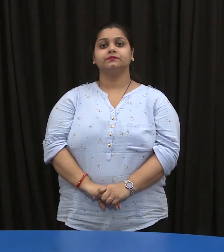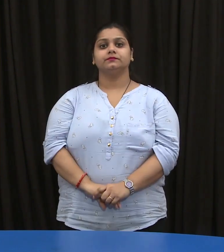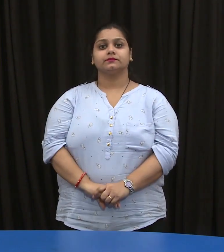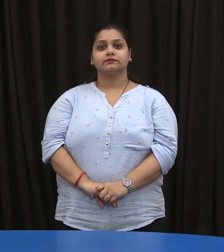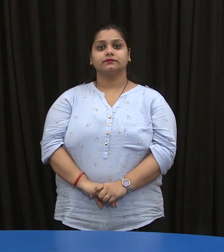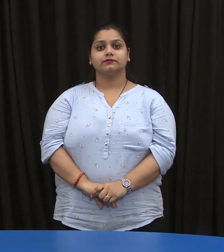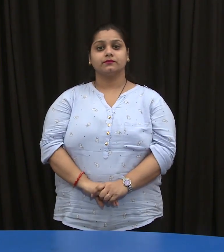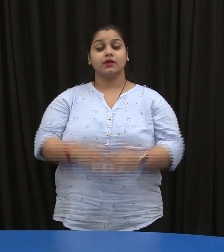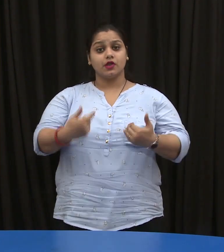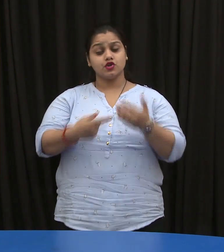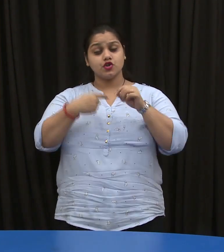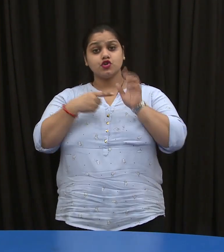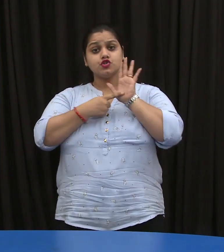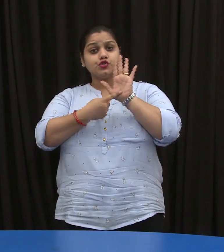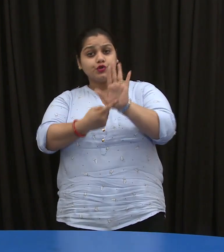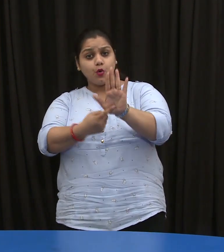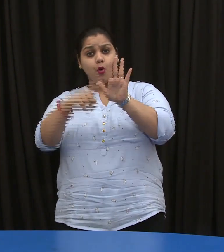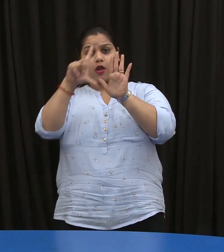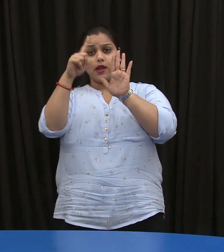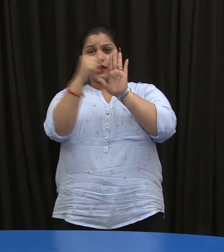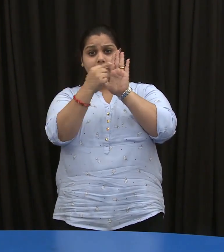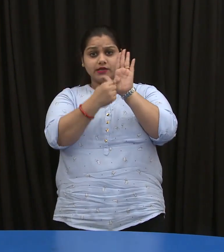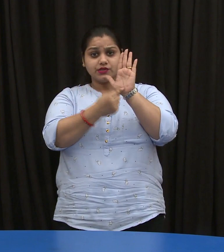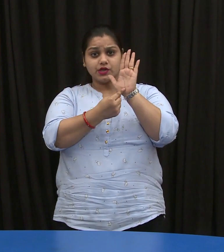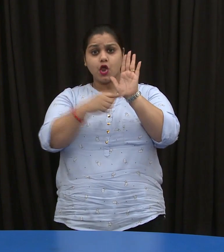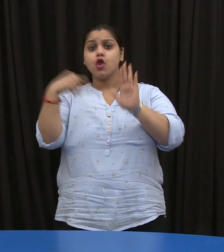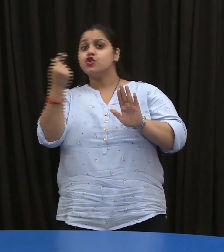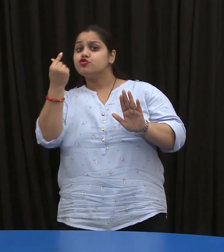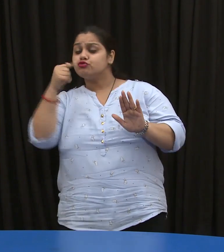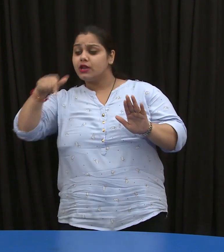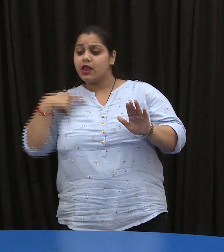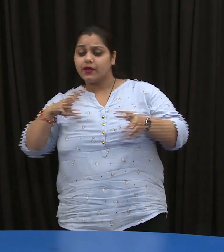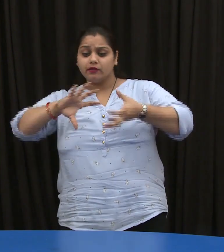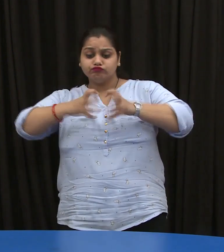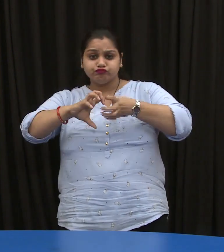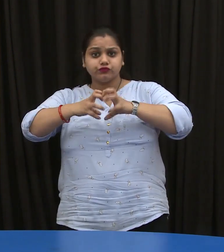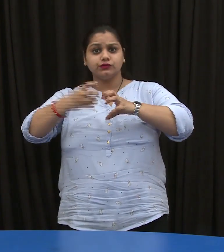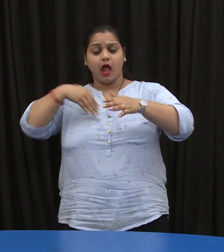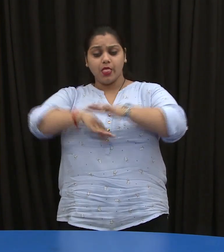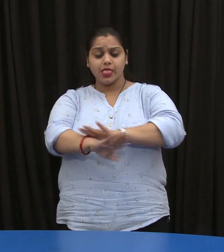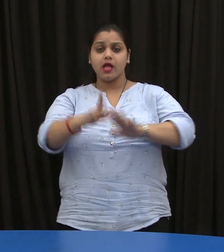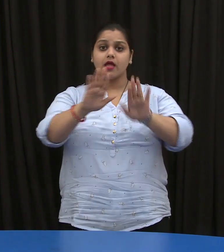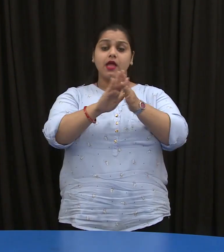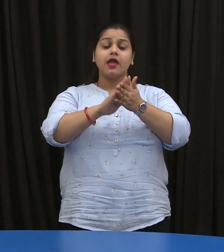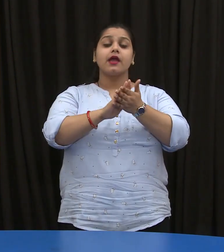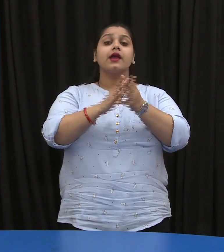It displays a list of utility configure the computer system and